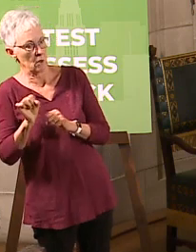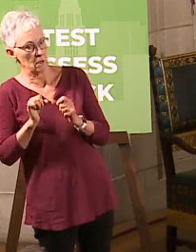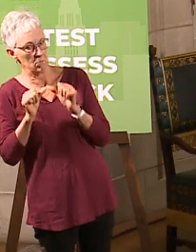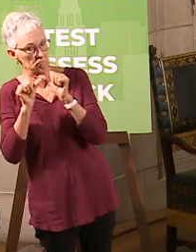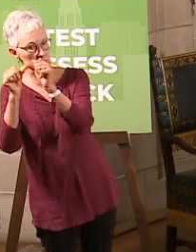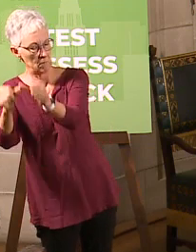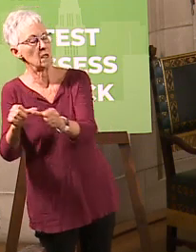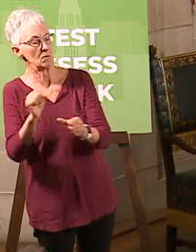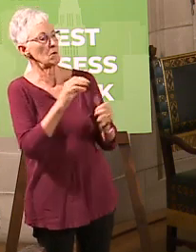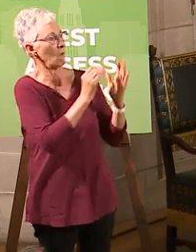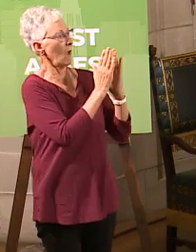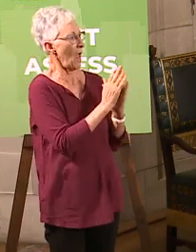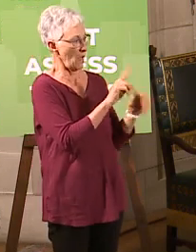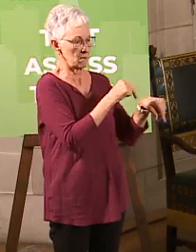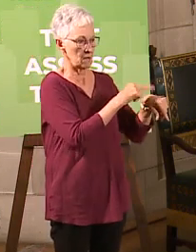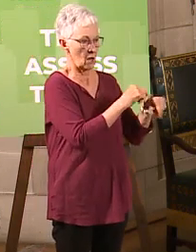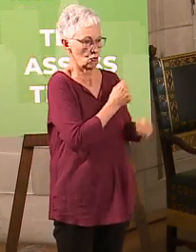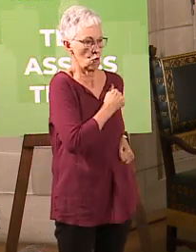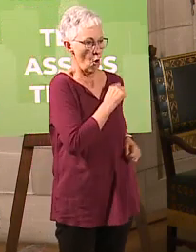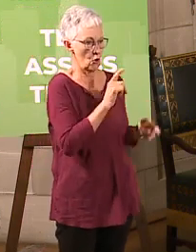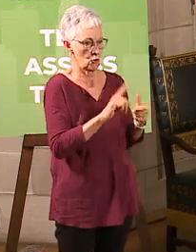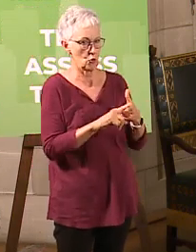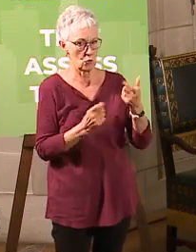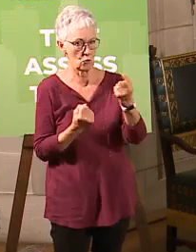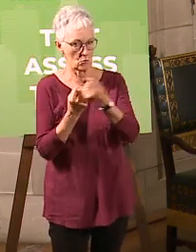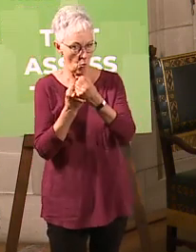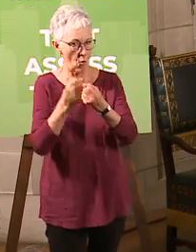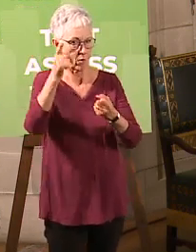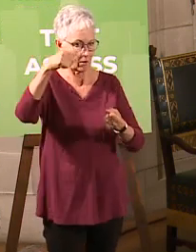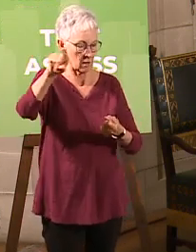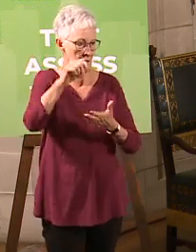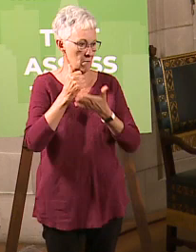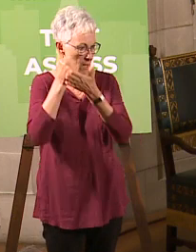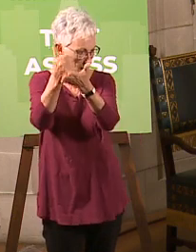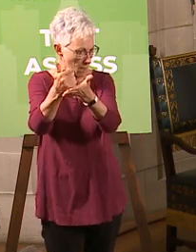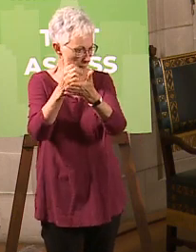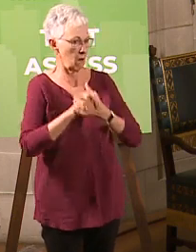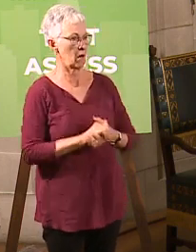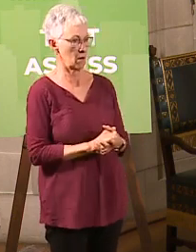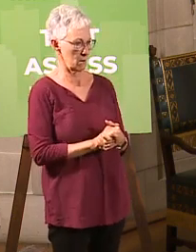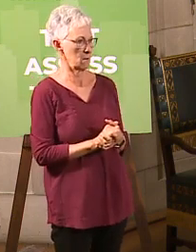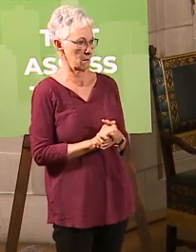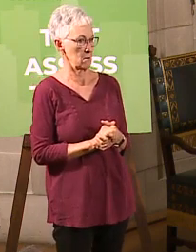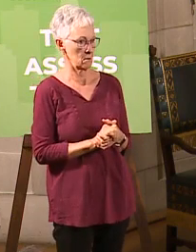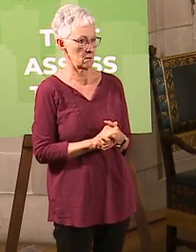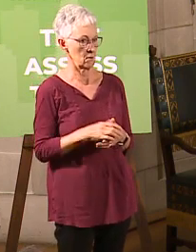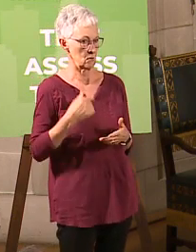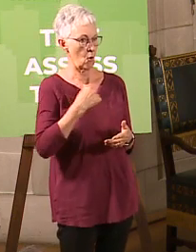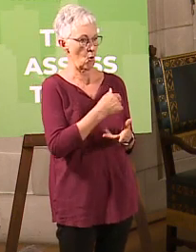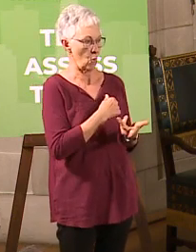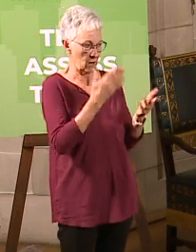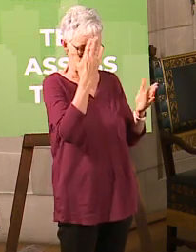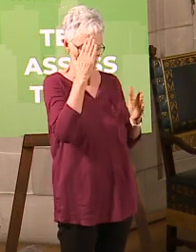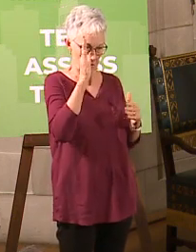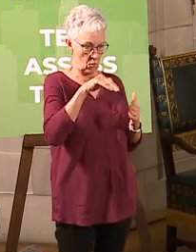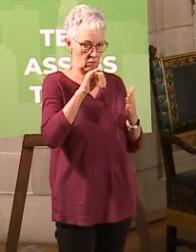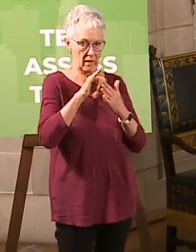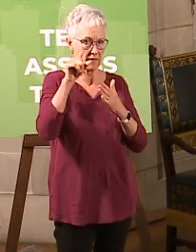be really quick. Okay, she's got three. We have a person that asked us to ask you, because